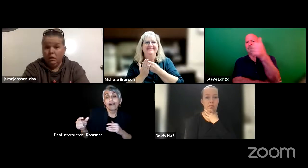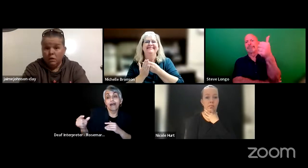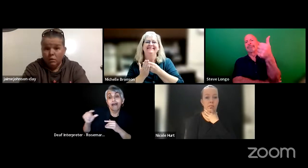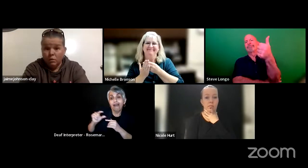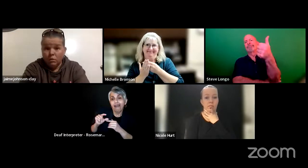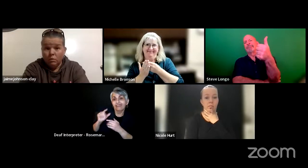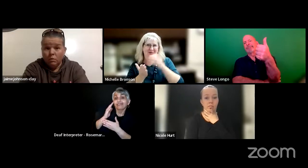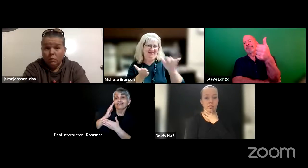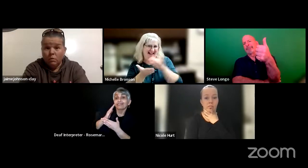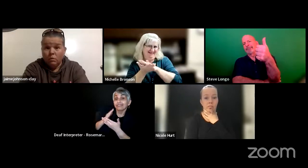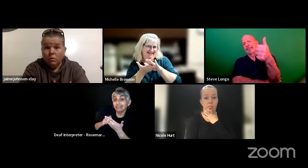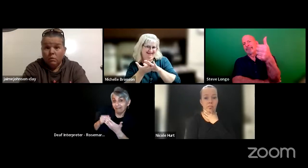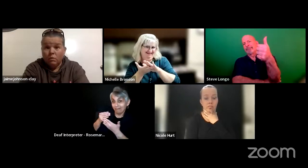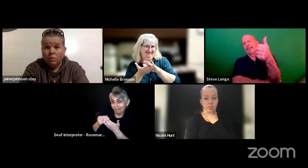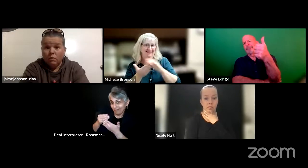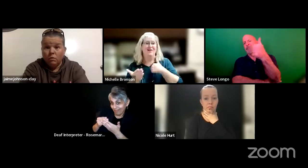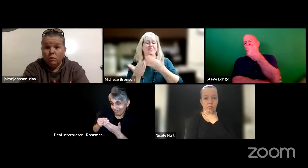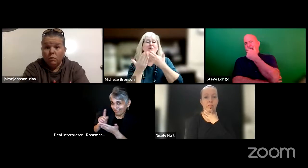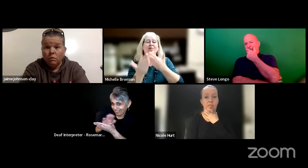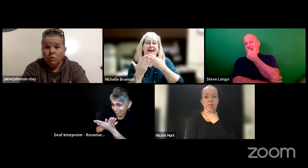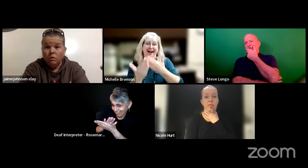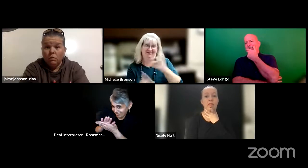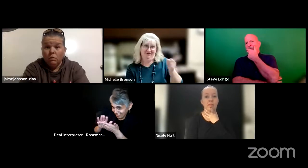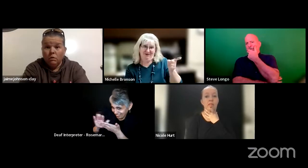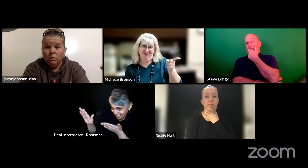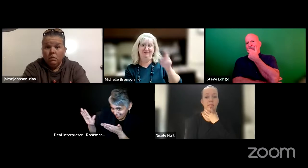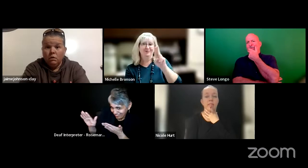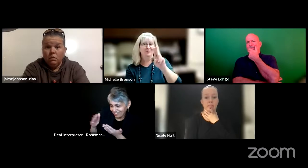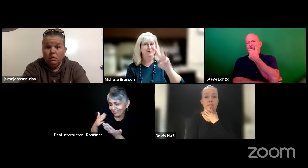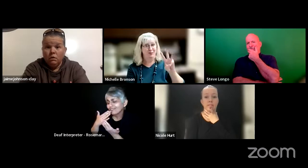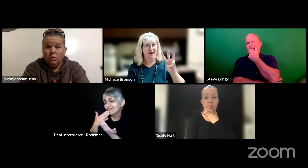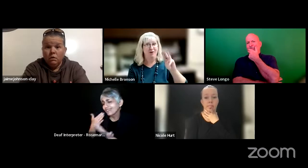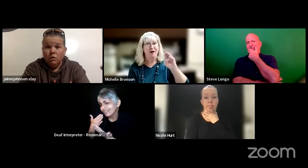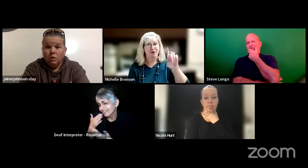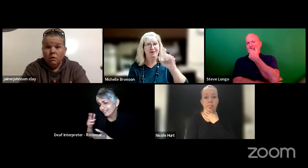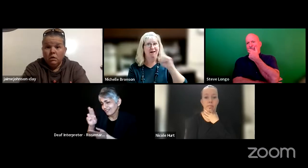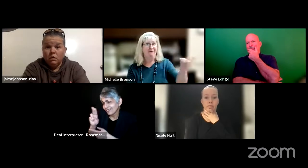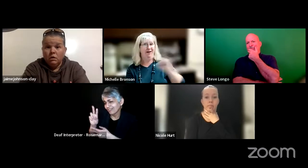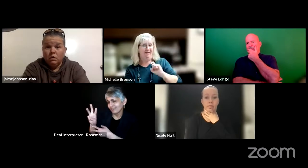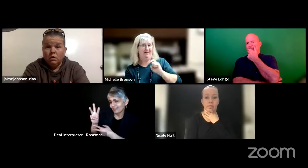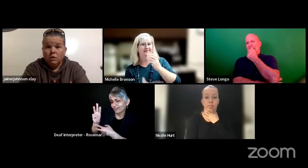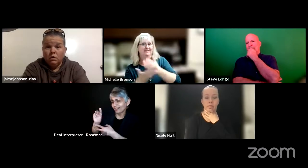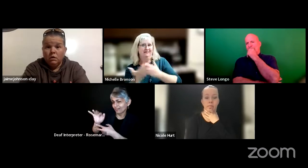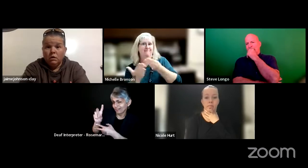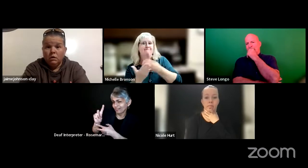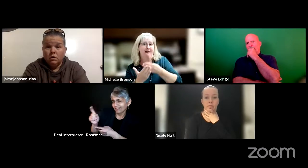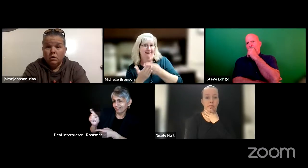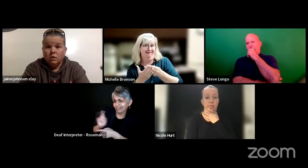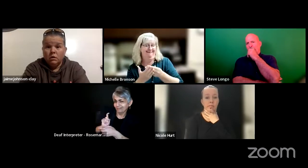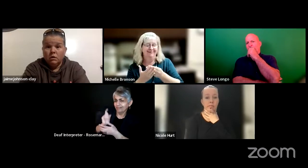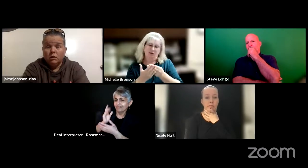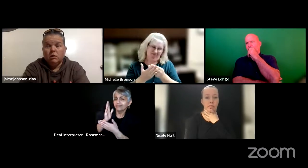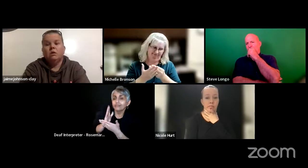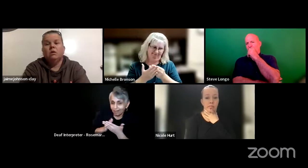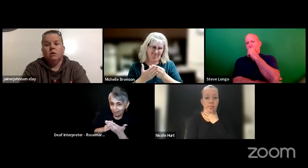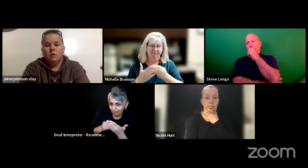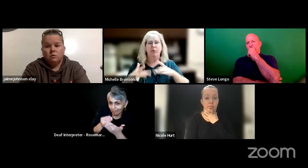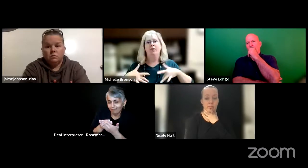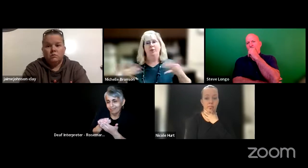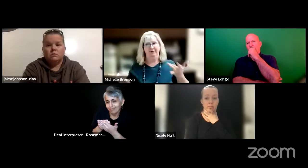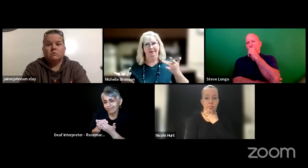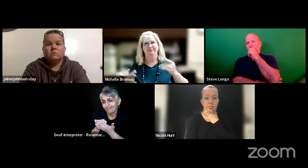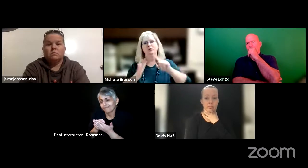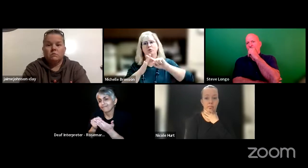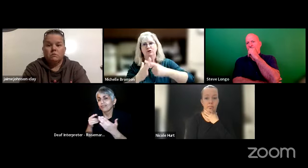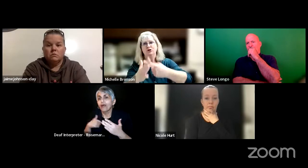some funds. So that was very nice. So very thankful to United Way Merced for giving us some